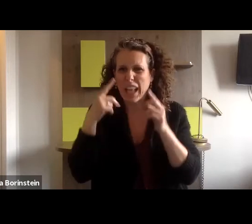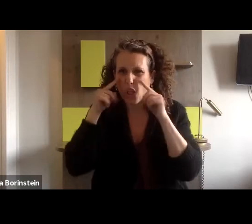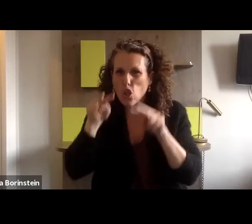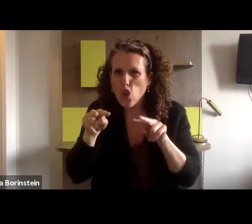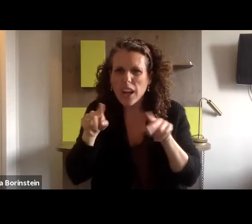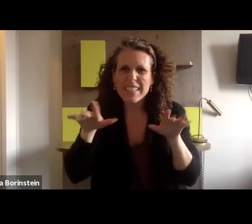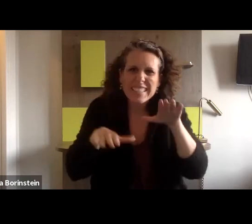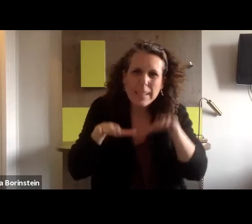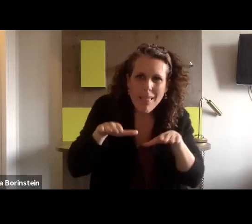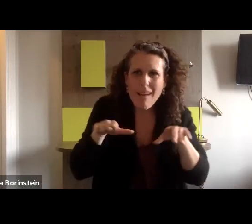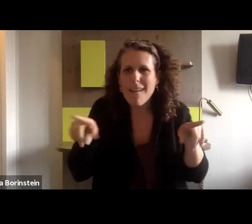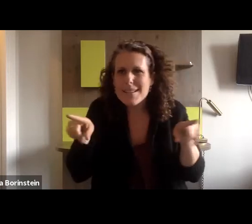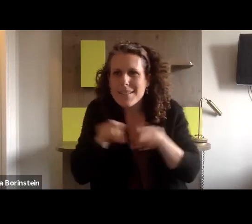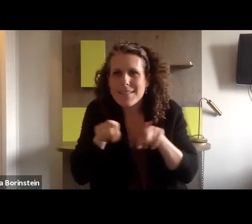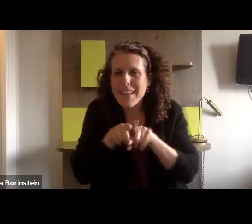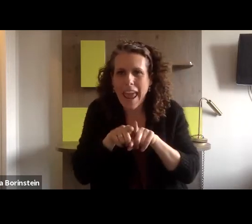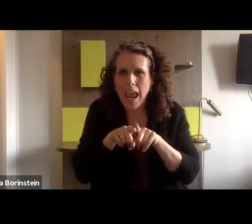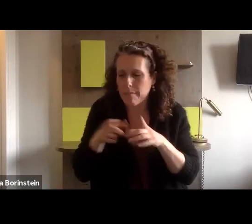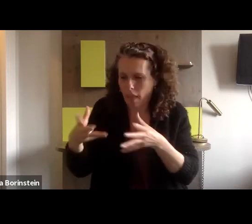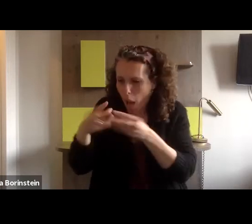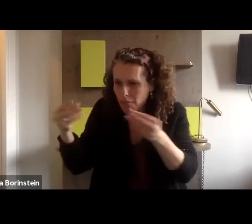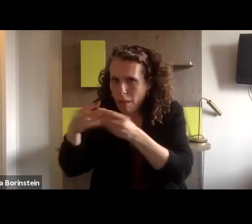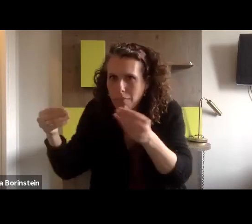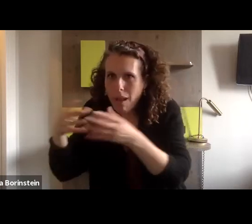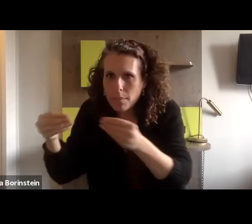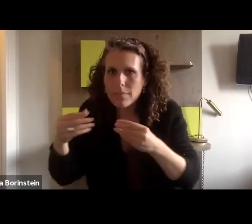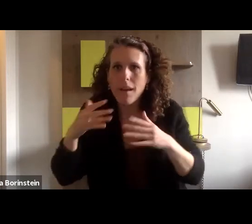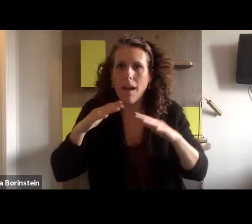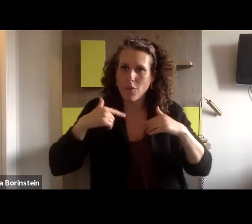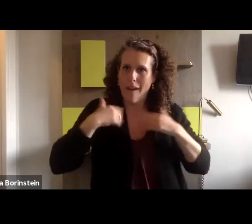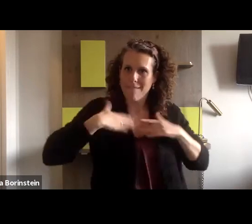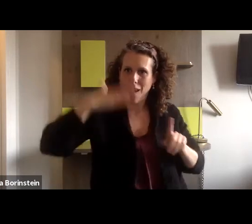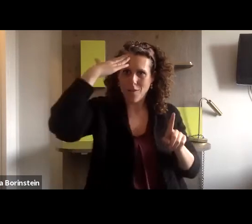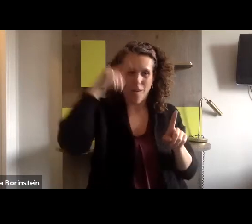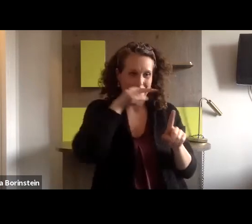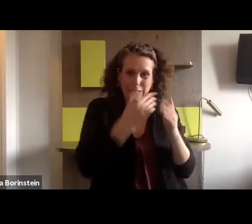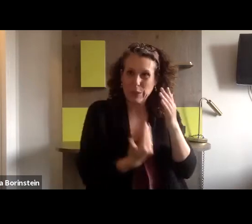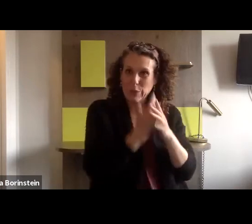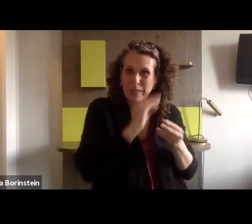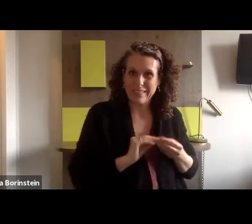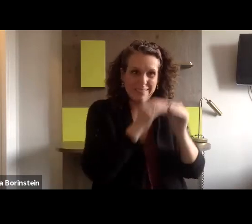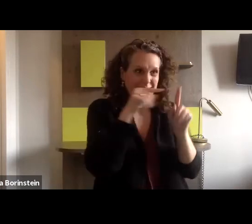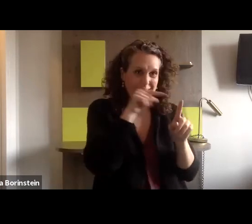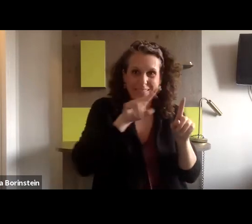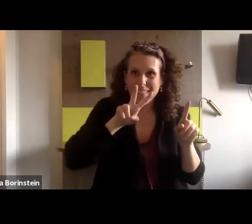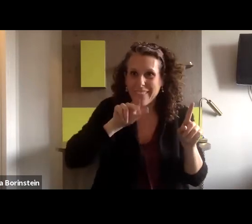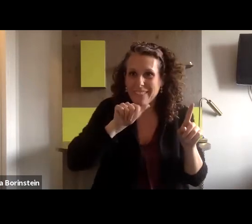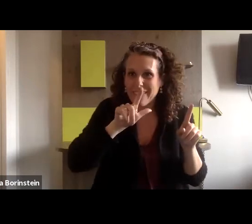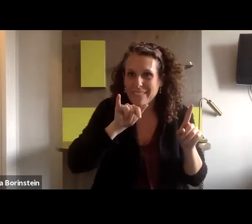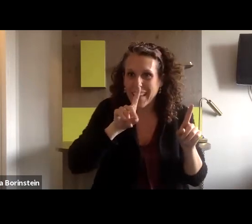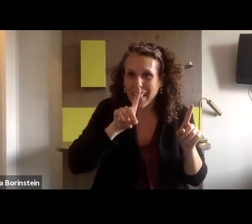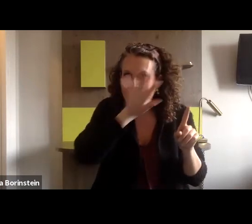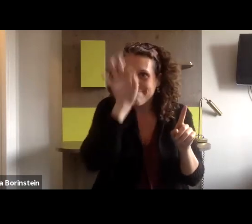construct to investigate validity or to assess criterion-related validity.